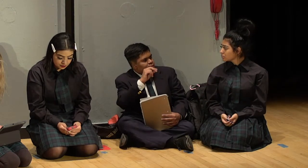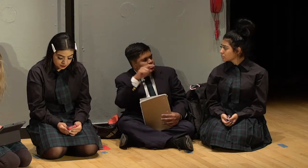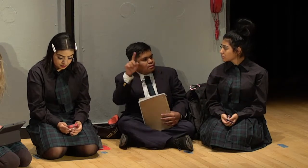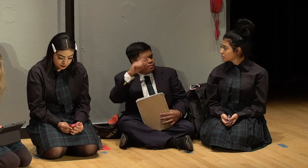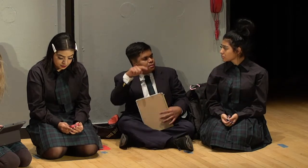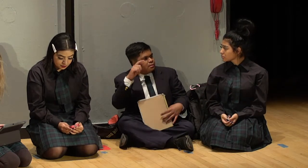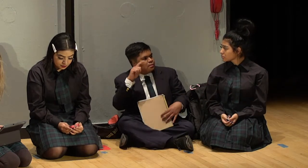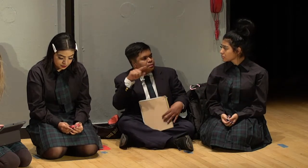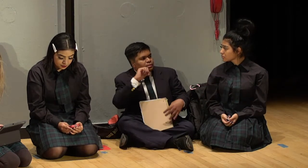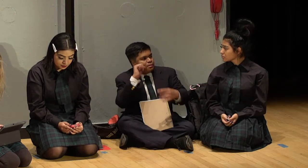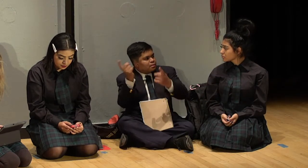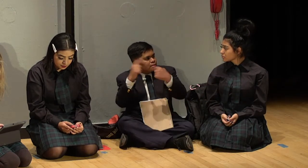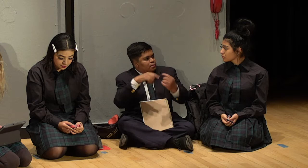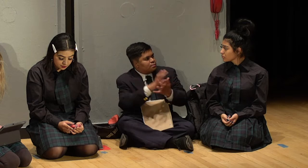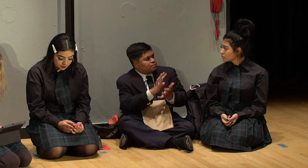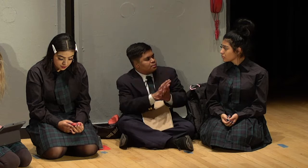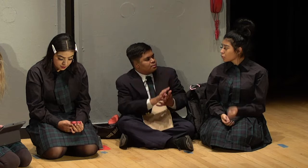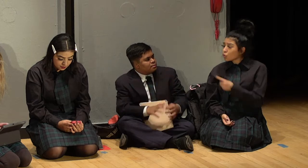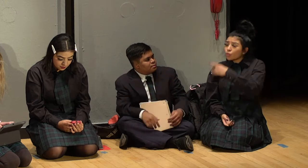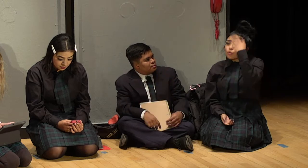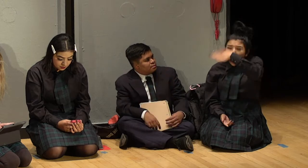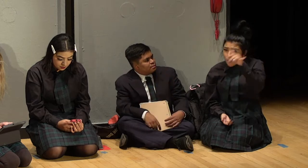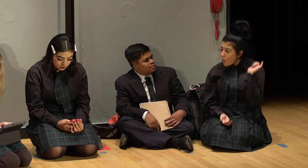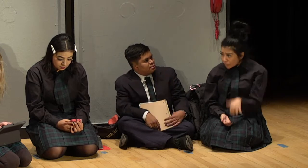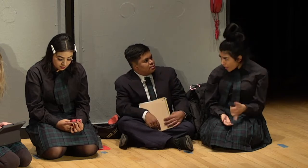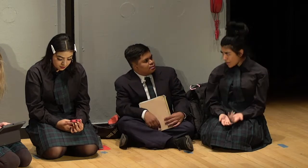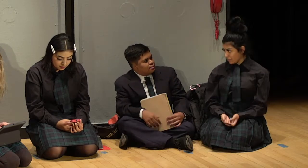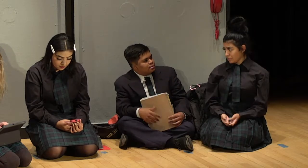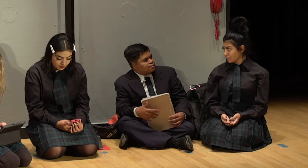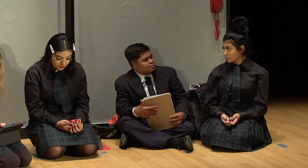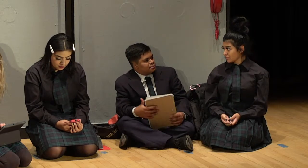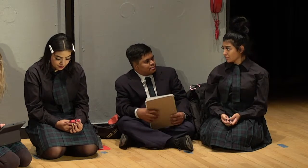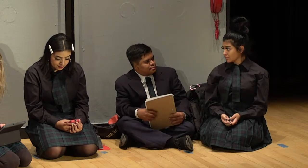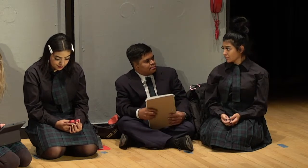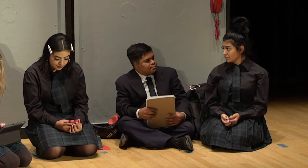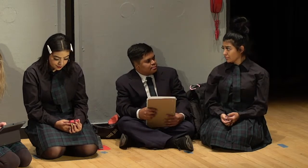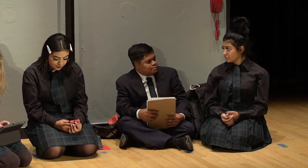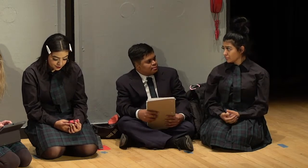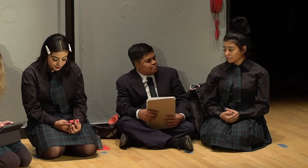family. That's not Sam? It. They want to come to school. You don't know that.